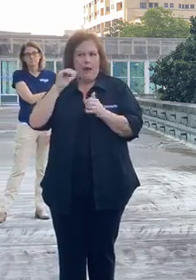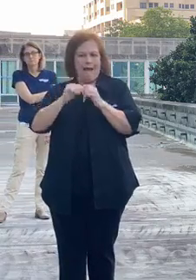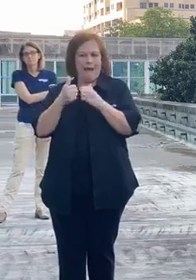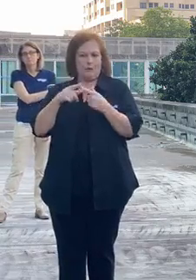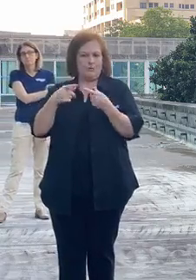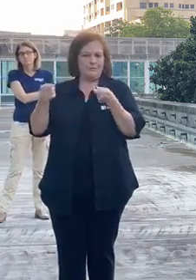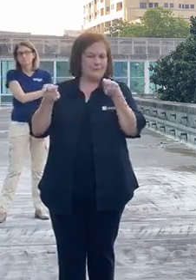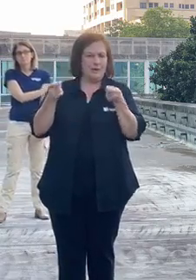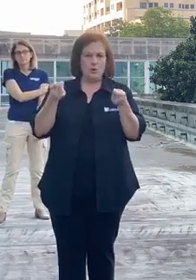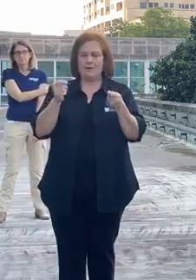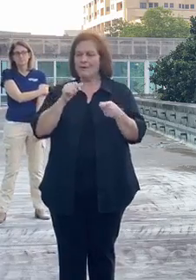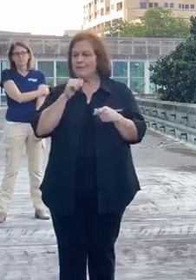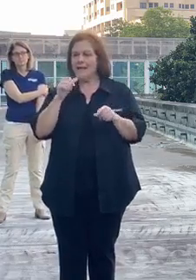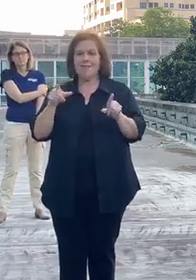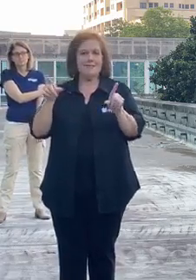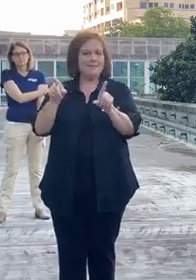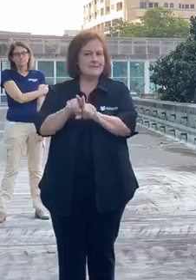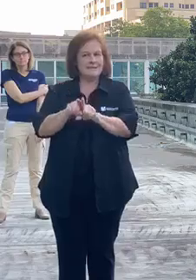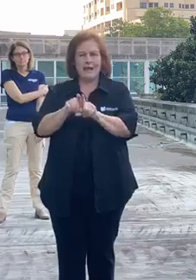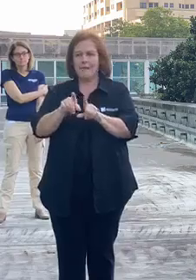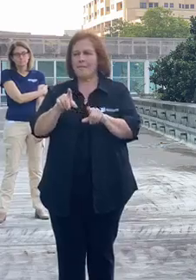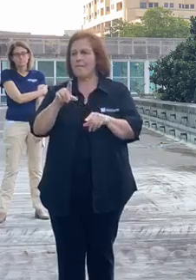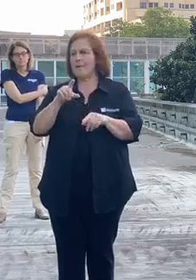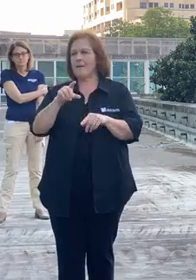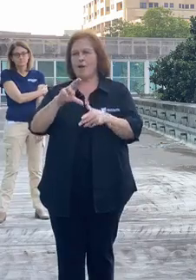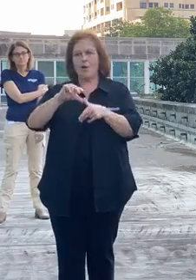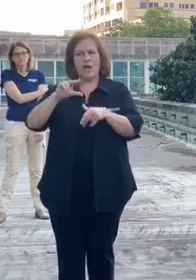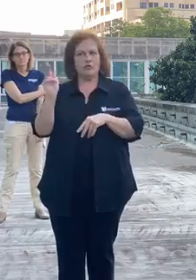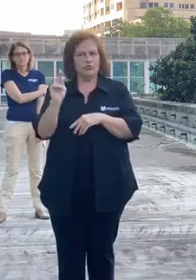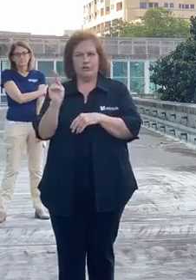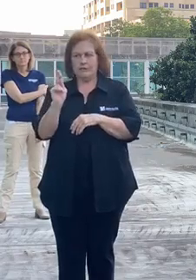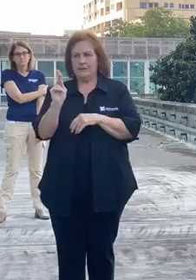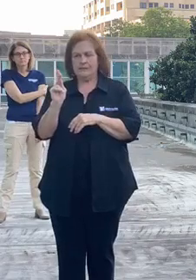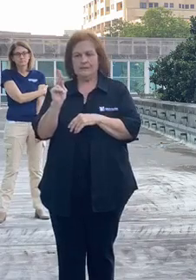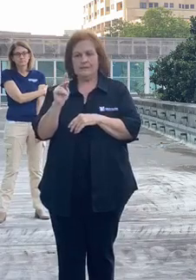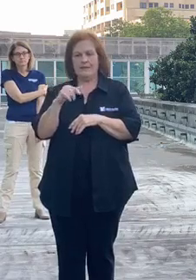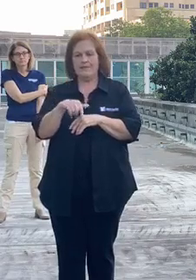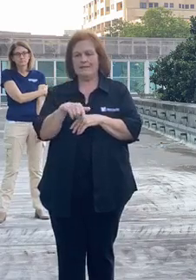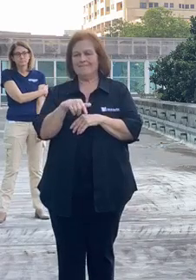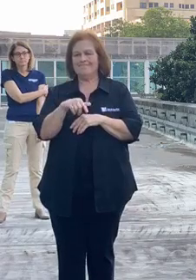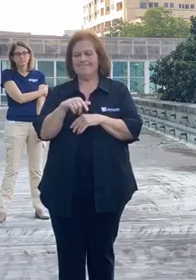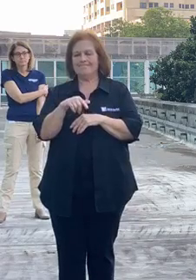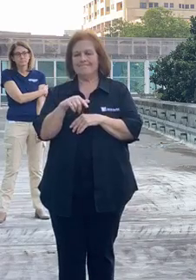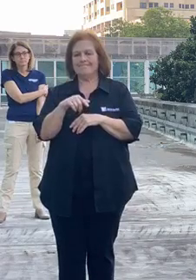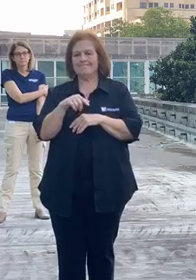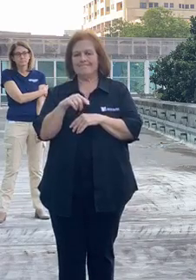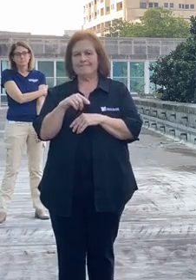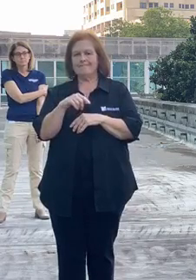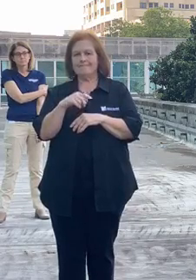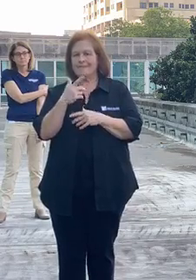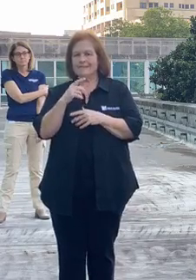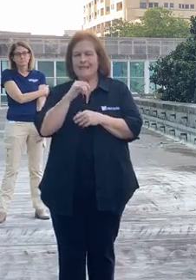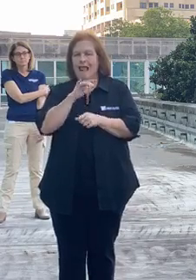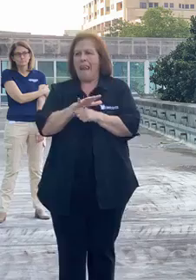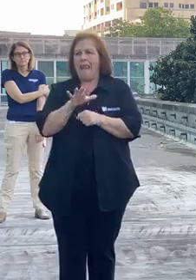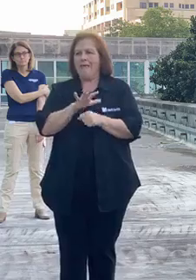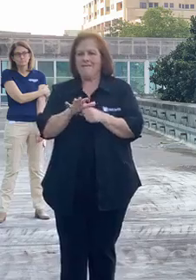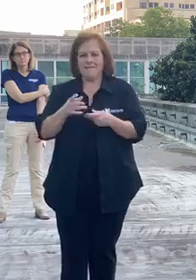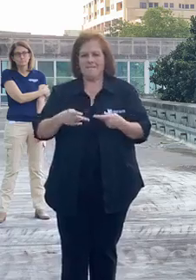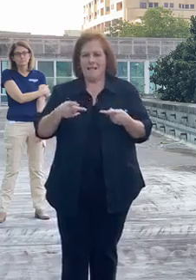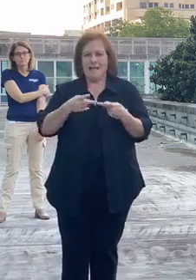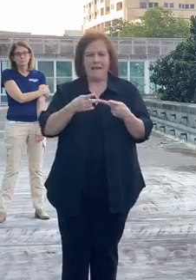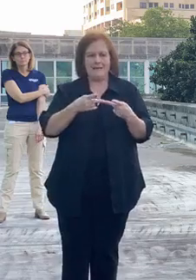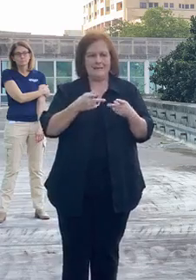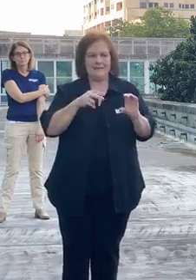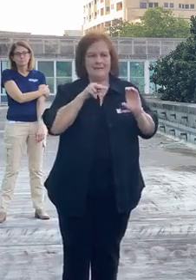this. And it's not the same circumstance as Katrina. This is an issue of a lack of storage